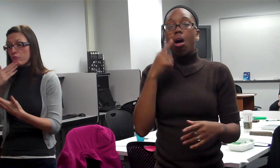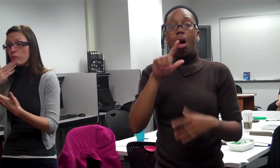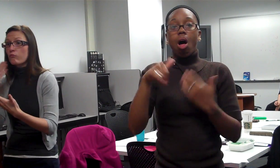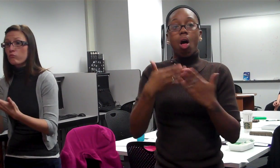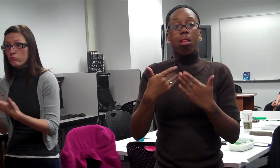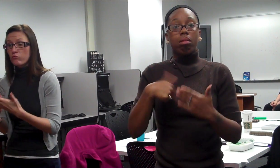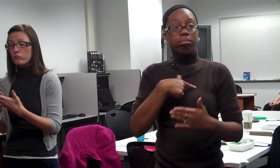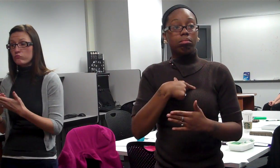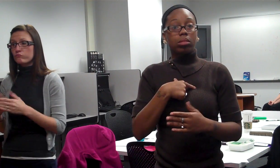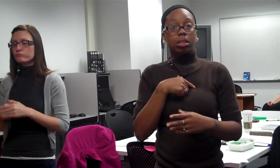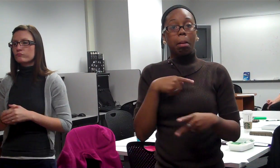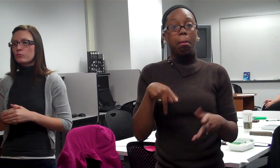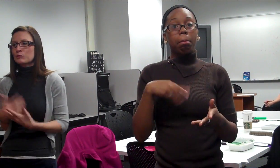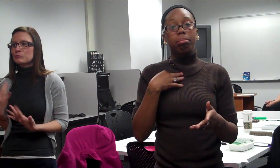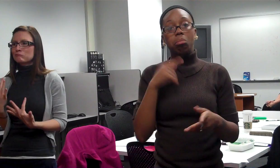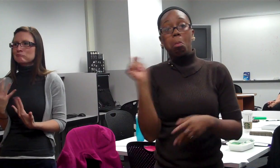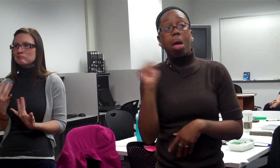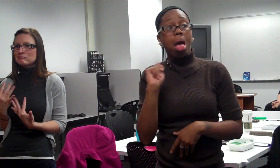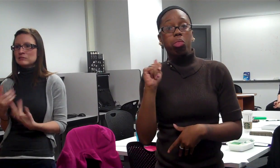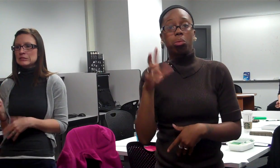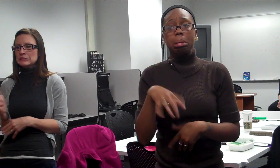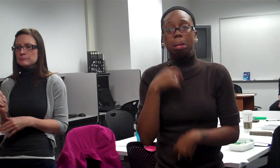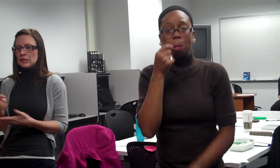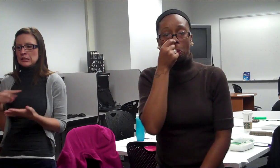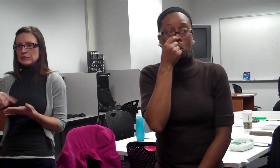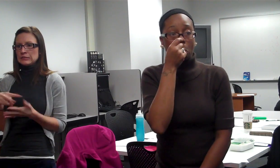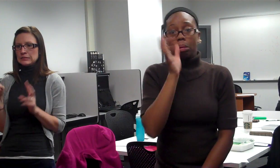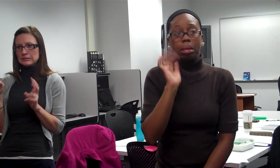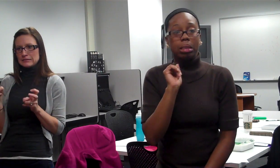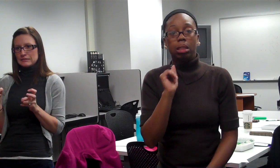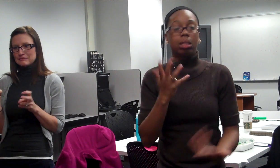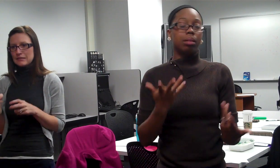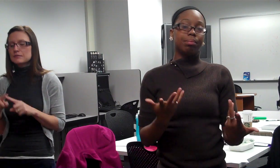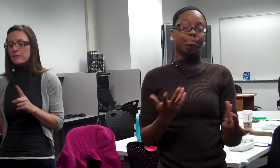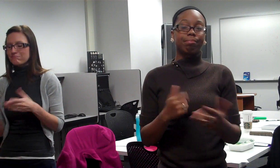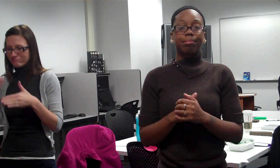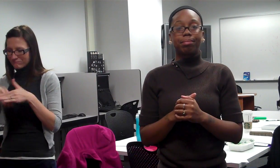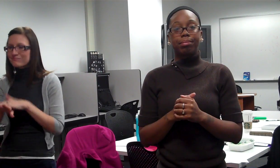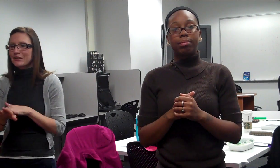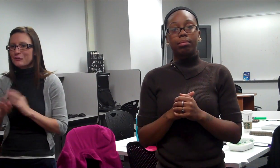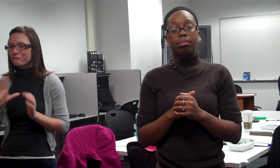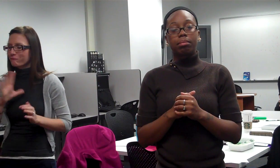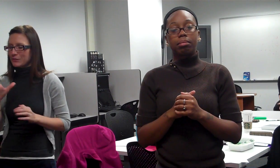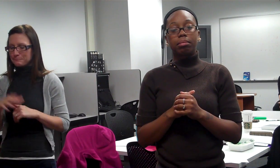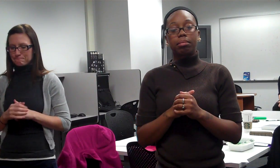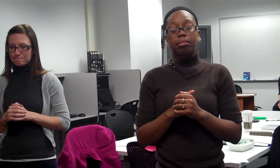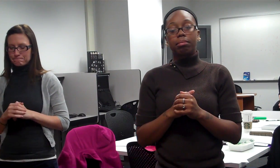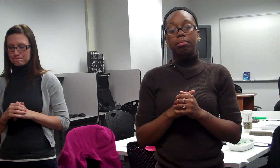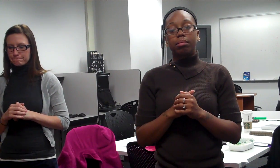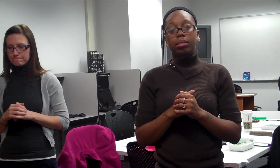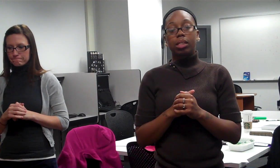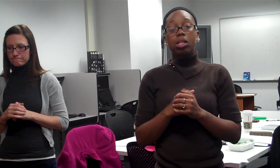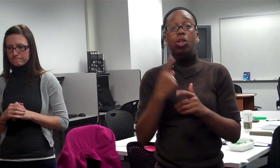get inside. The first night we don't have our boat, our pontoon boat, which we